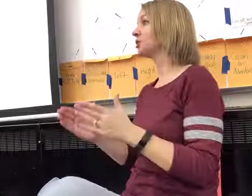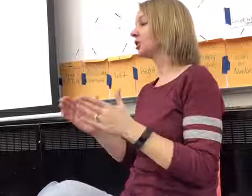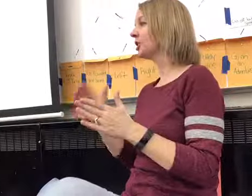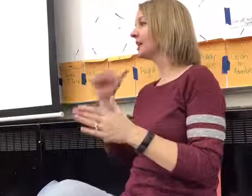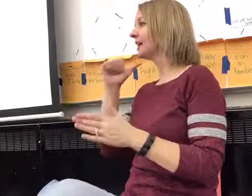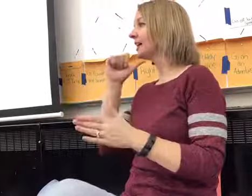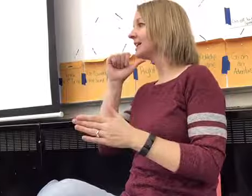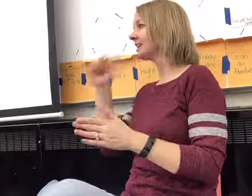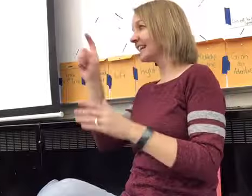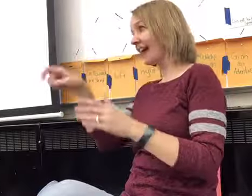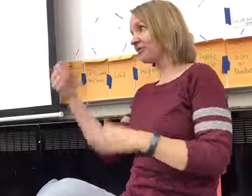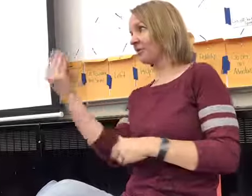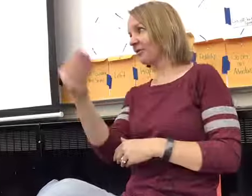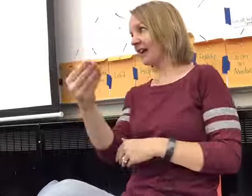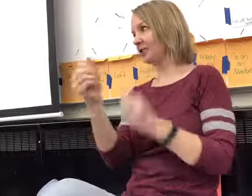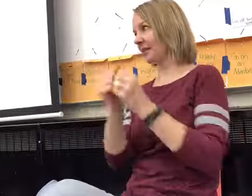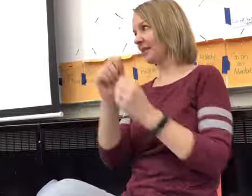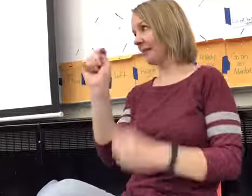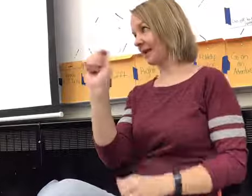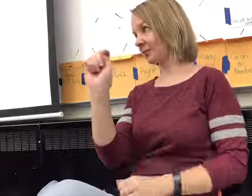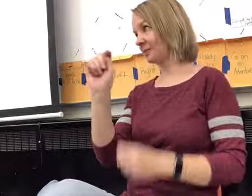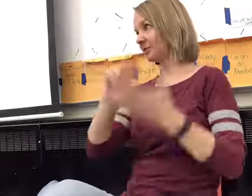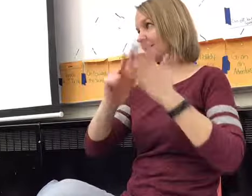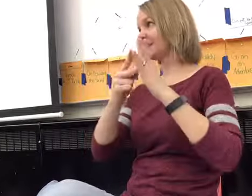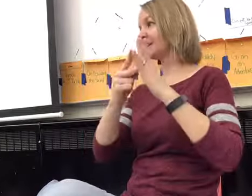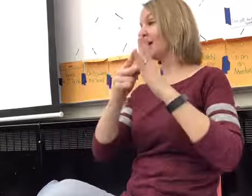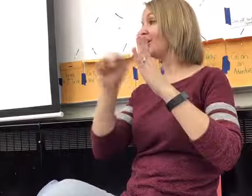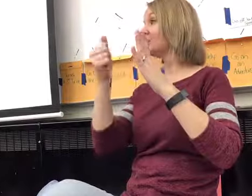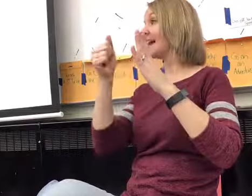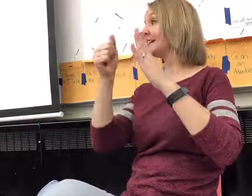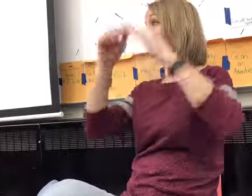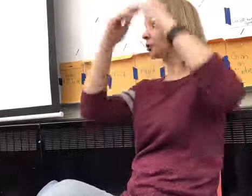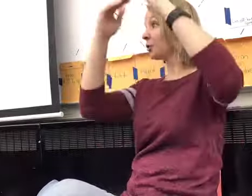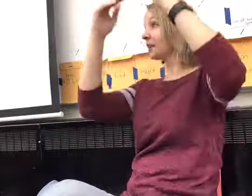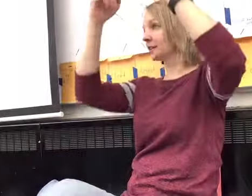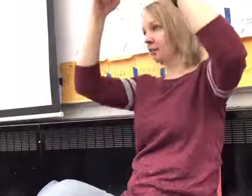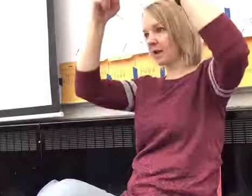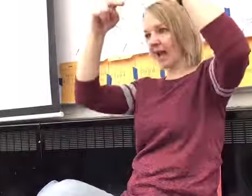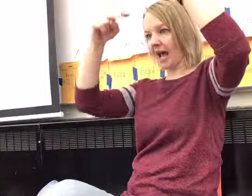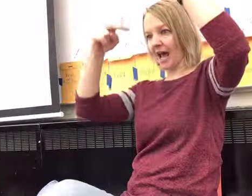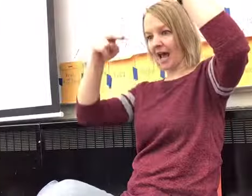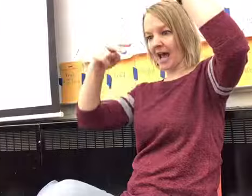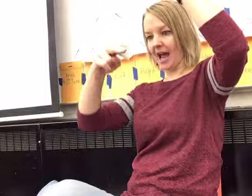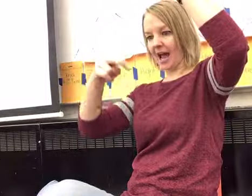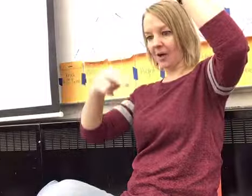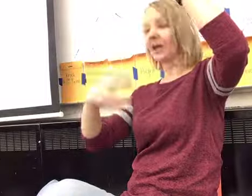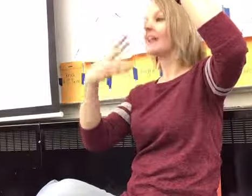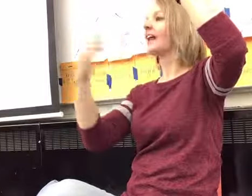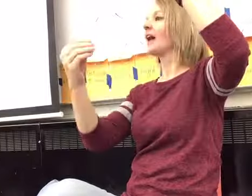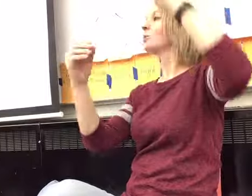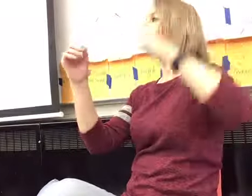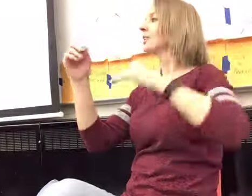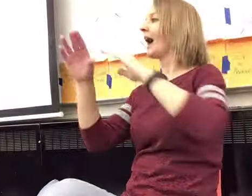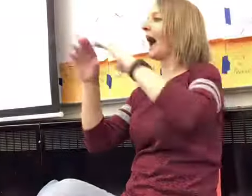with one. So you have to go all 10 stories down and go out to the outhouse in the back if your apartment building allows an outhouse or has